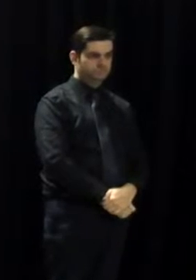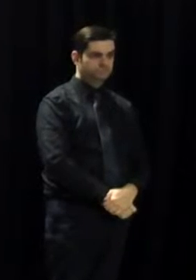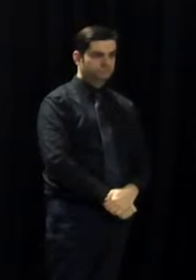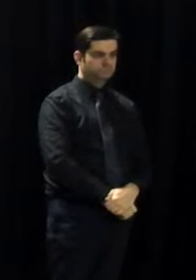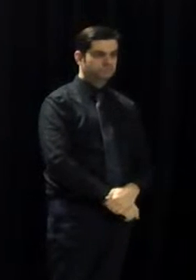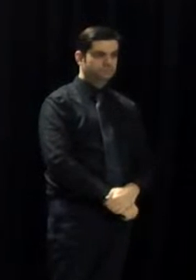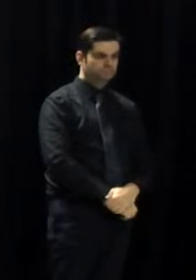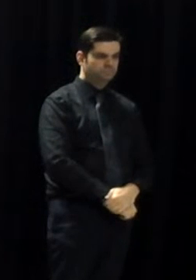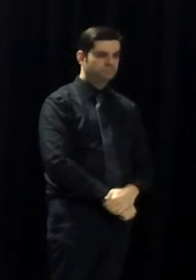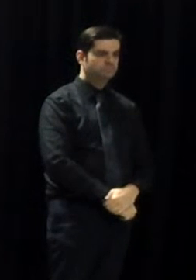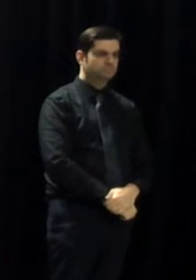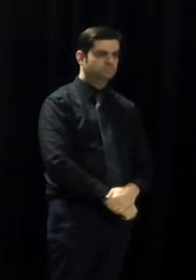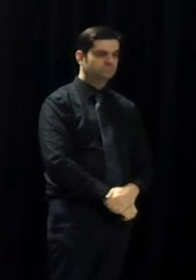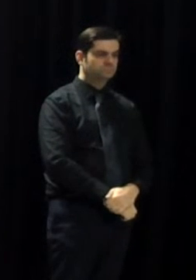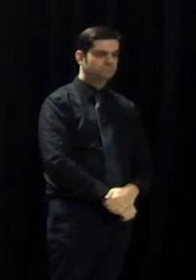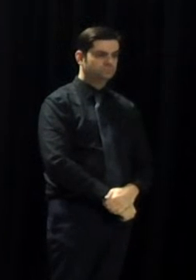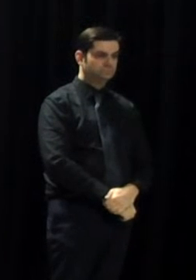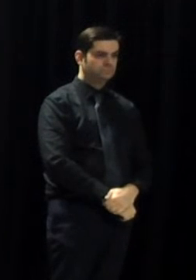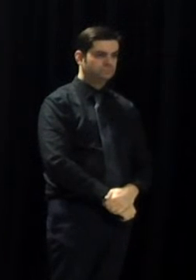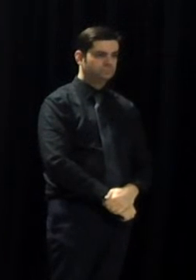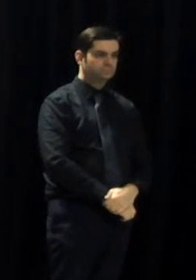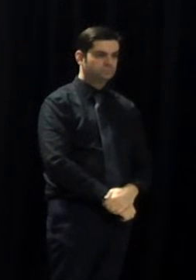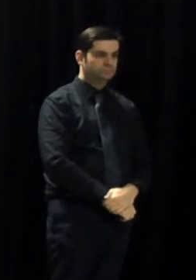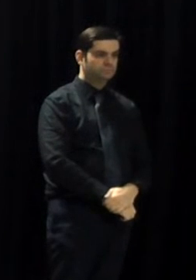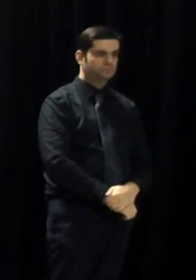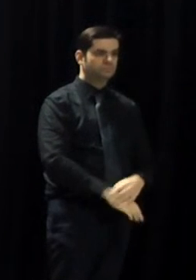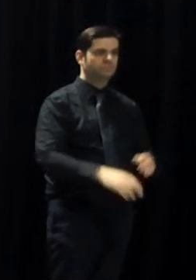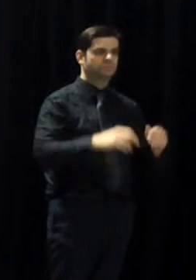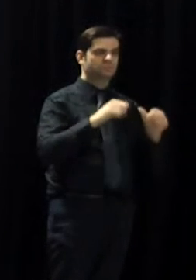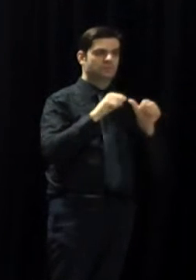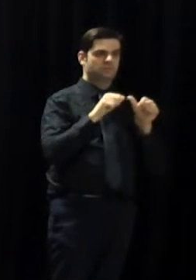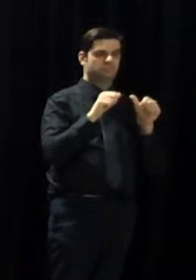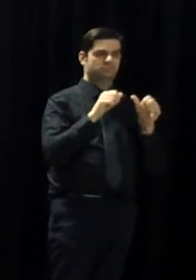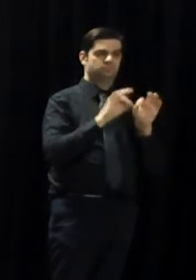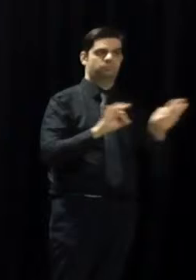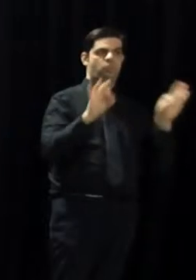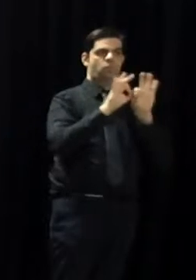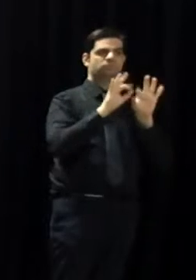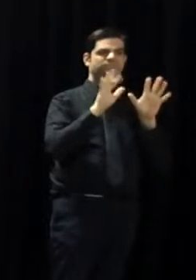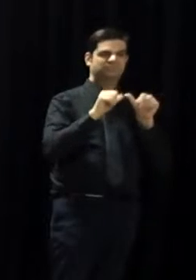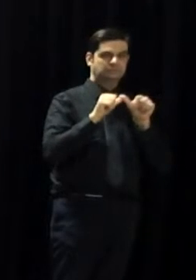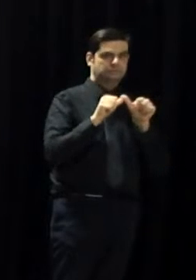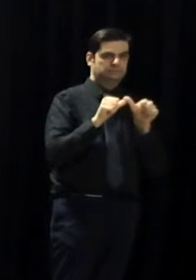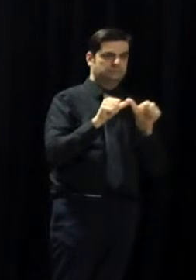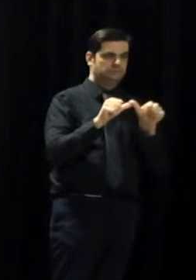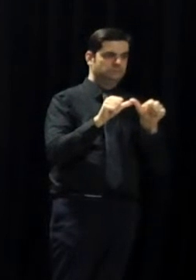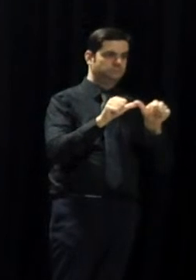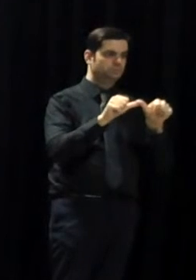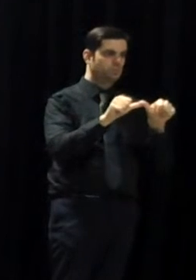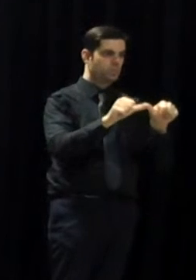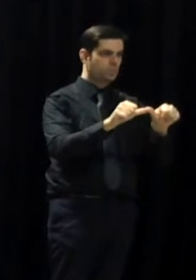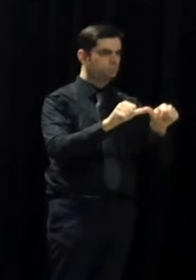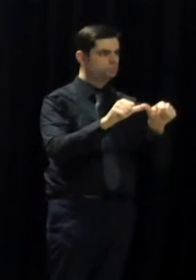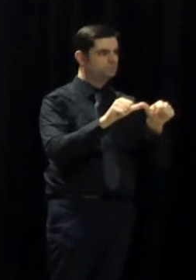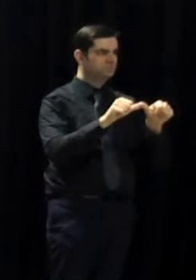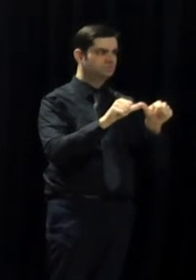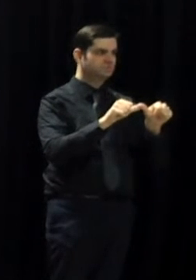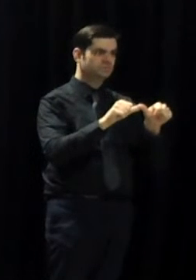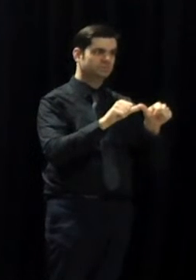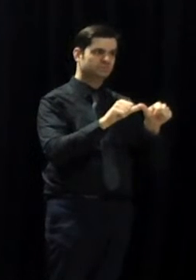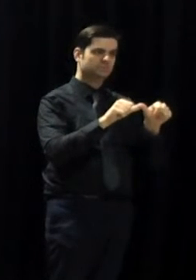going and then keep that momentum going into next week and going into the holidays. Hanukkah has